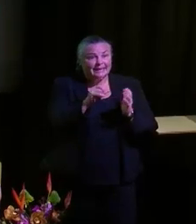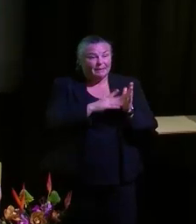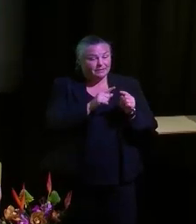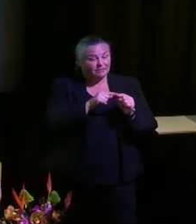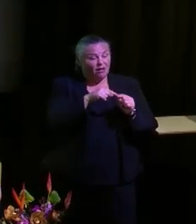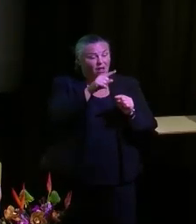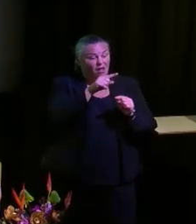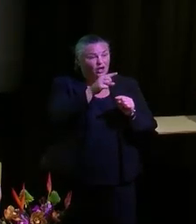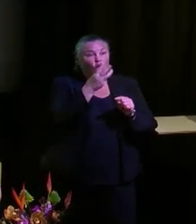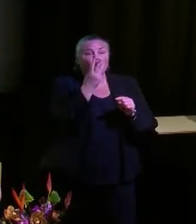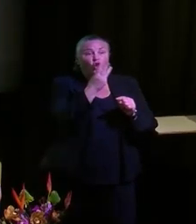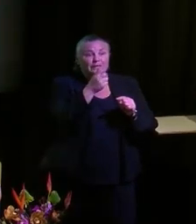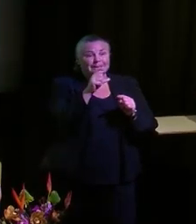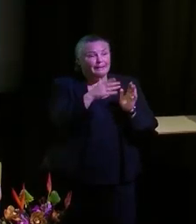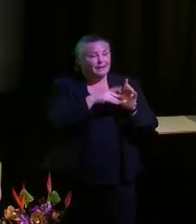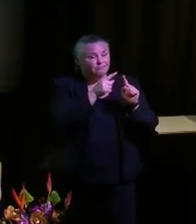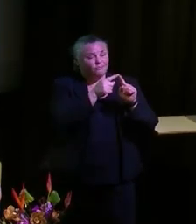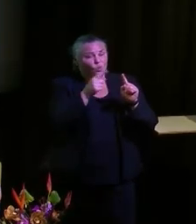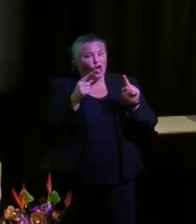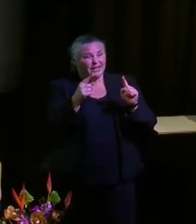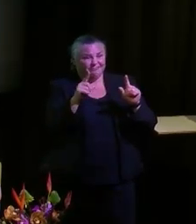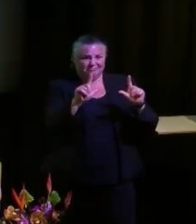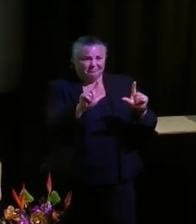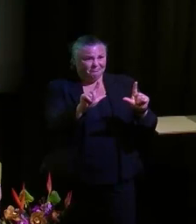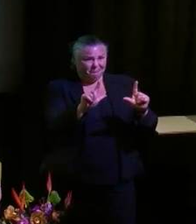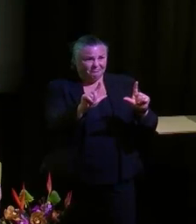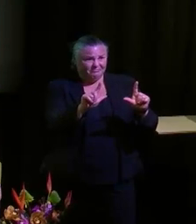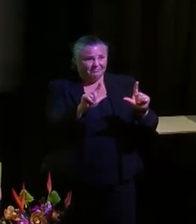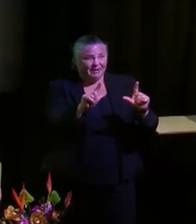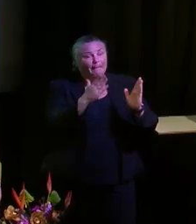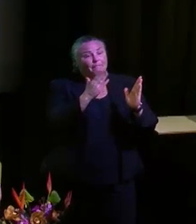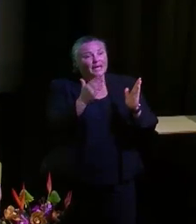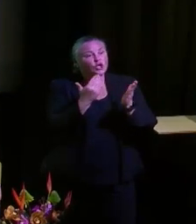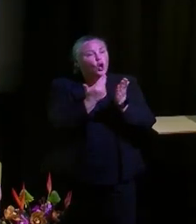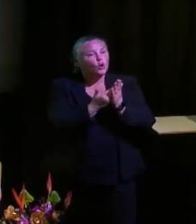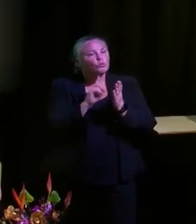wide. And they've been painted onto blocks of porcelain.